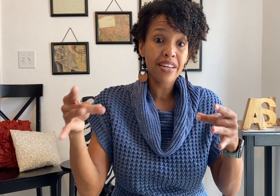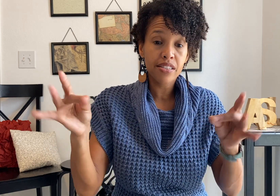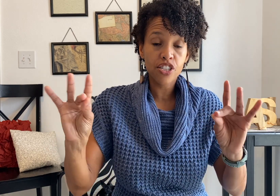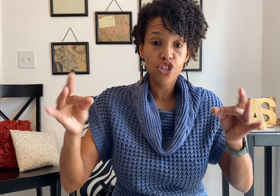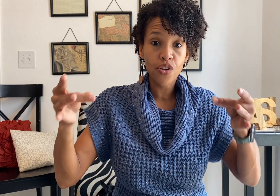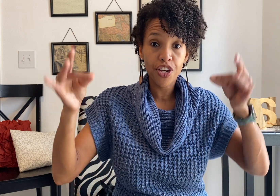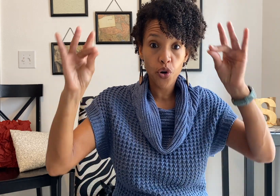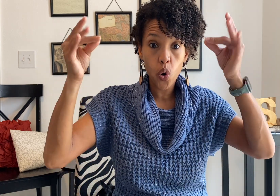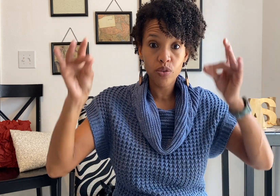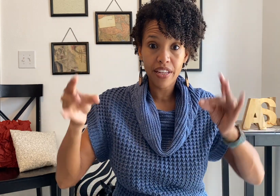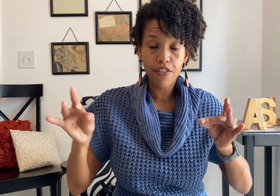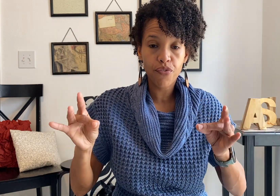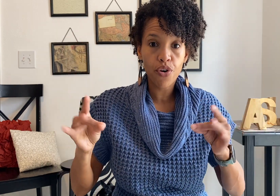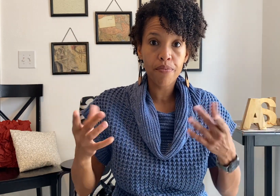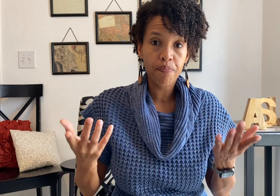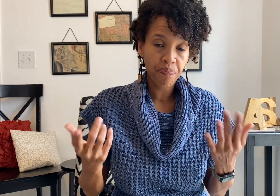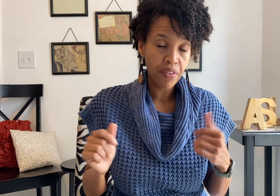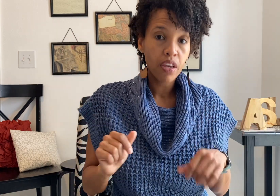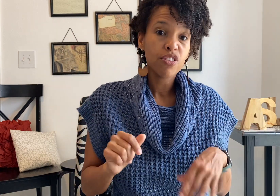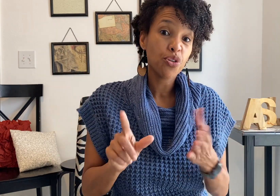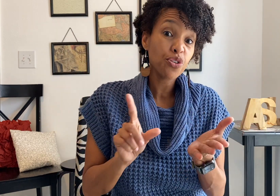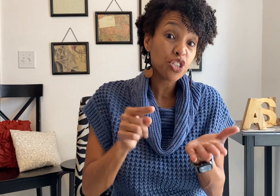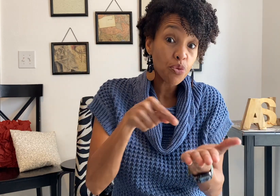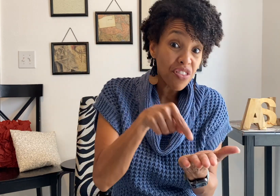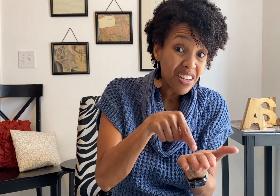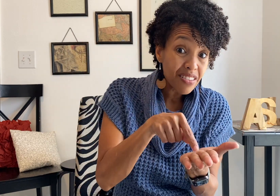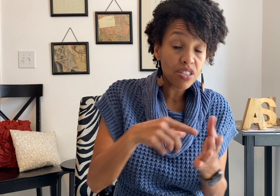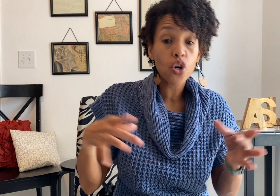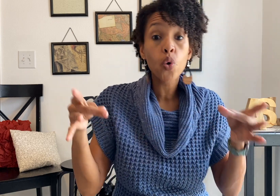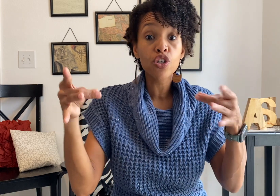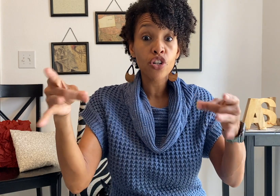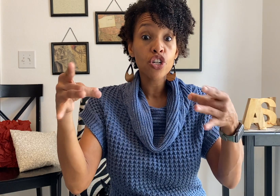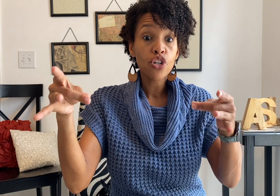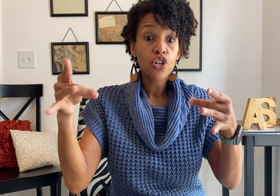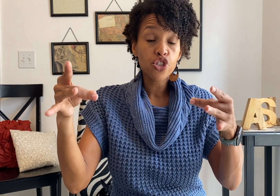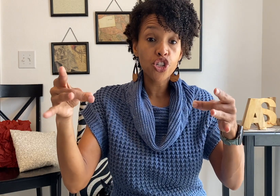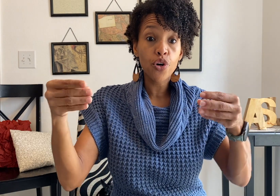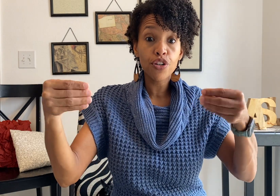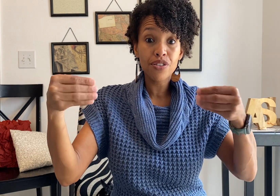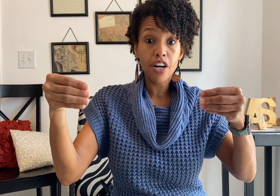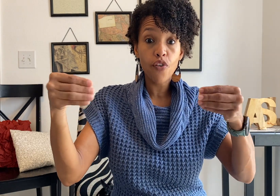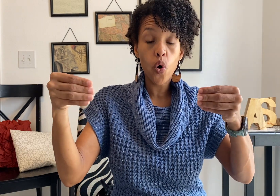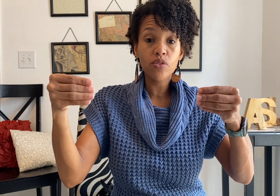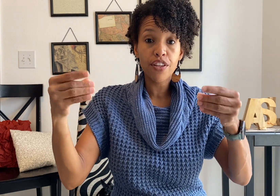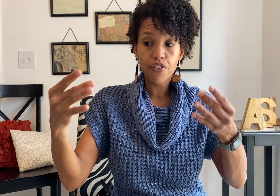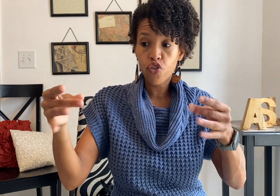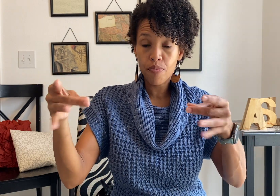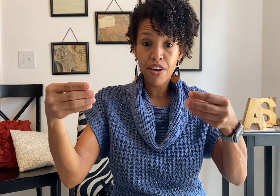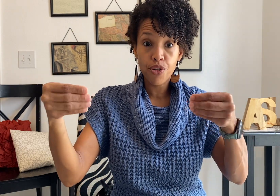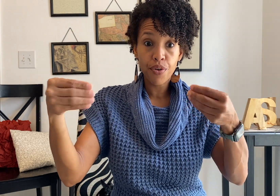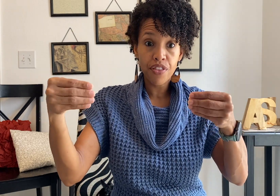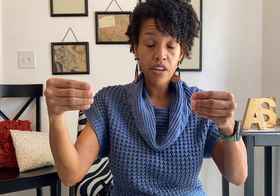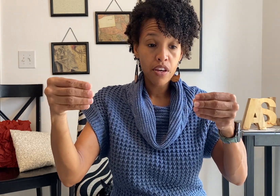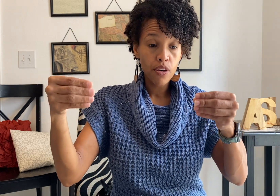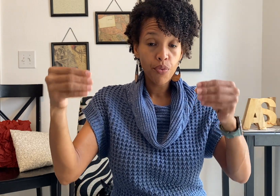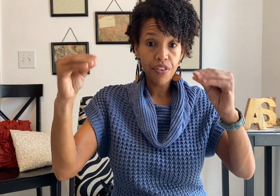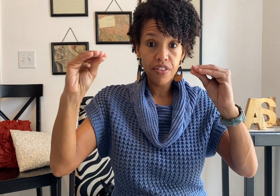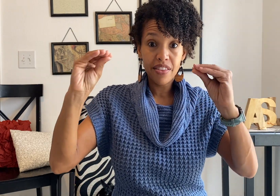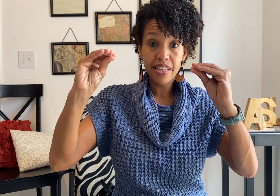to show that you're holding the form. So you could do this or show yourself holding the form either with this